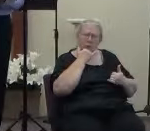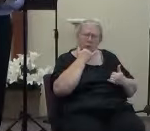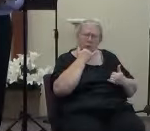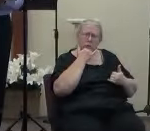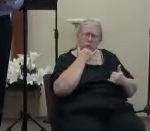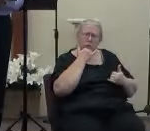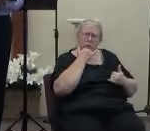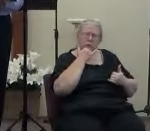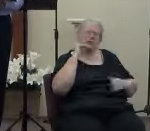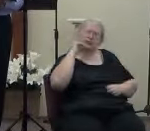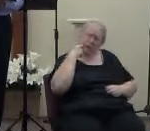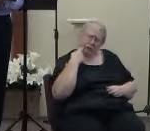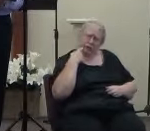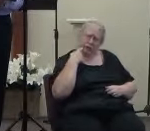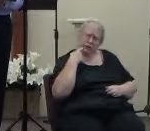It's serious stuff.